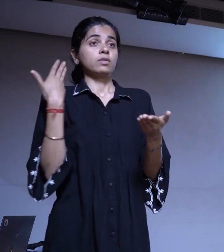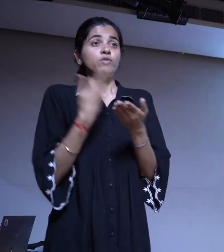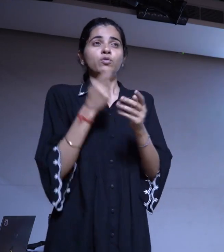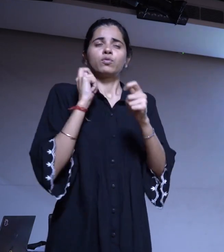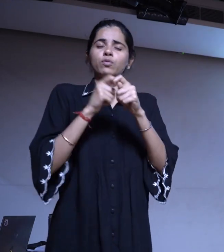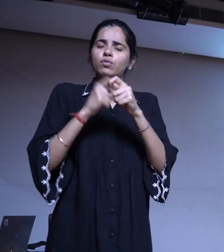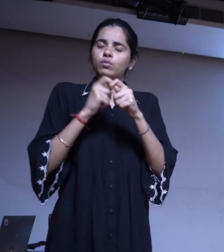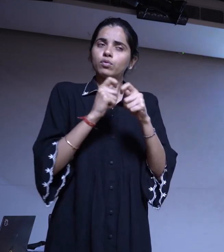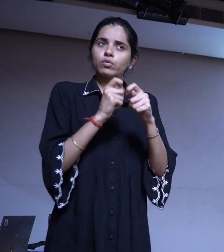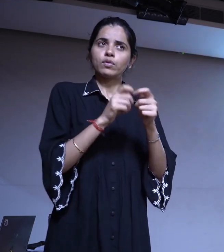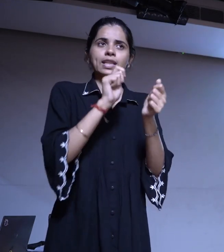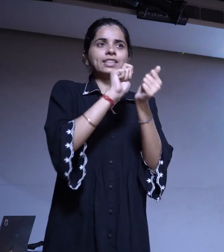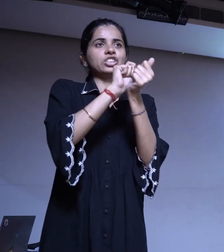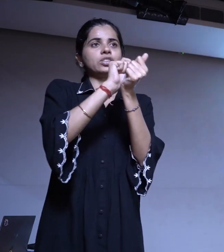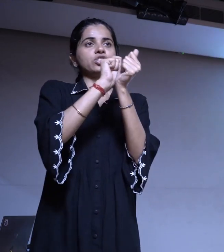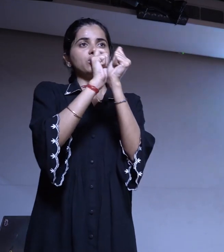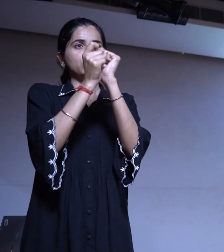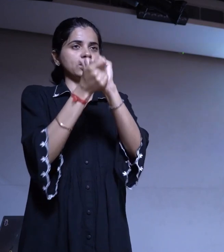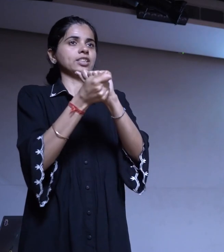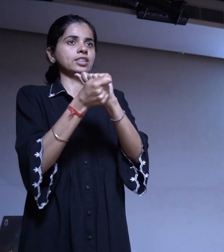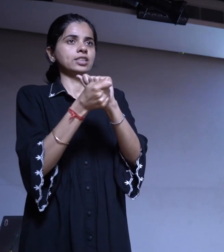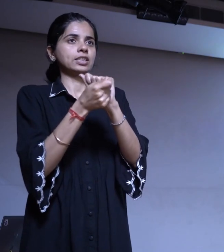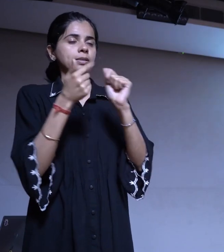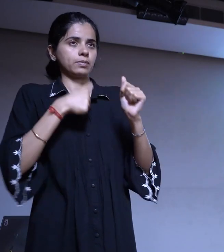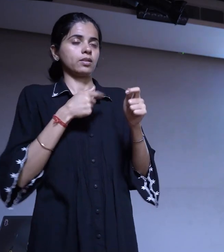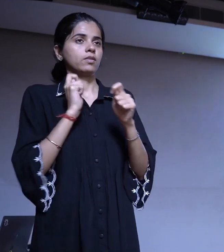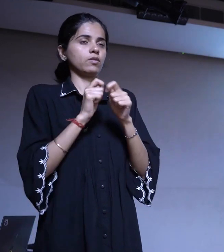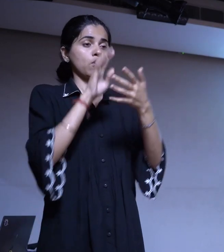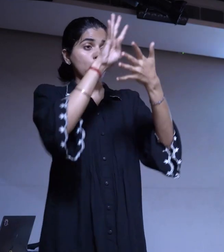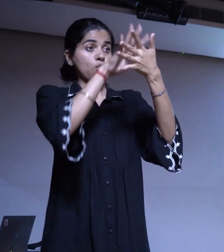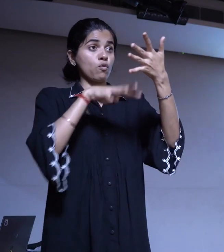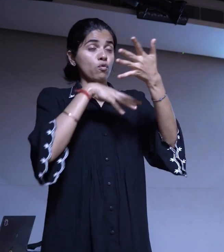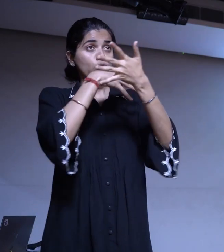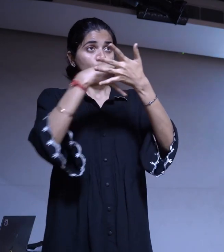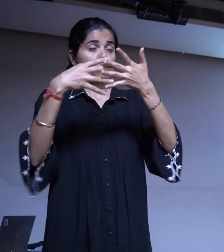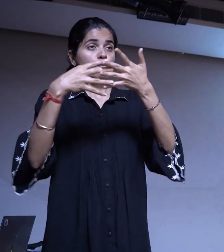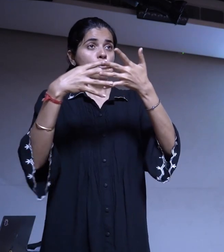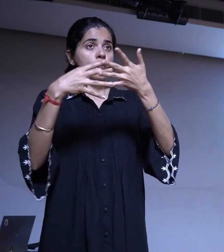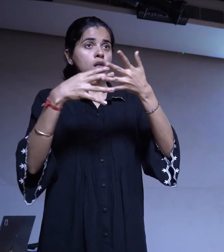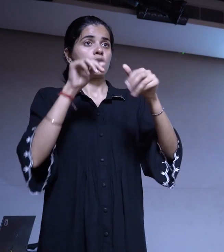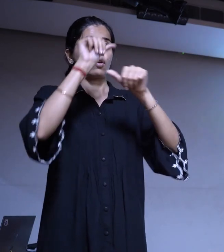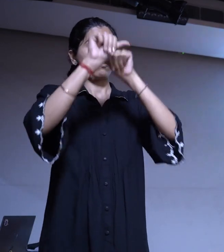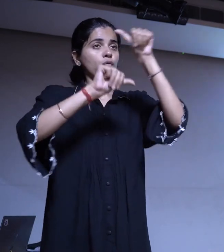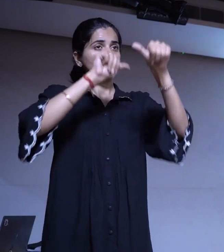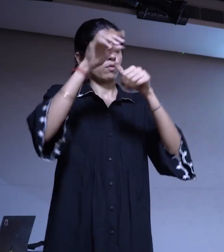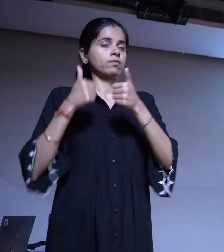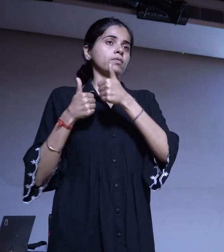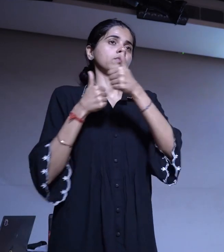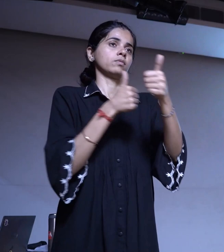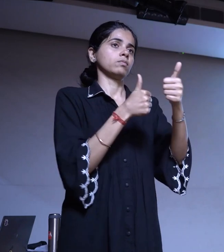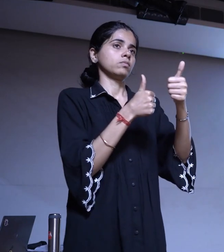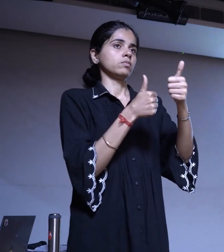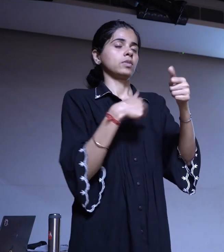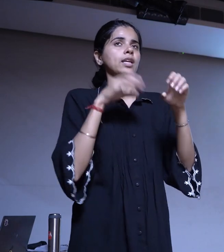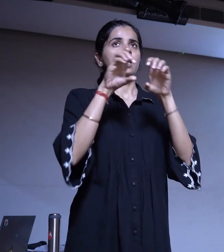extensively with with changing and the flowchart is sort of lays out the process that we follow right now okay so in